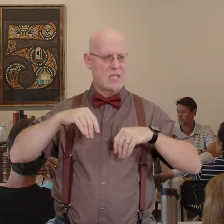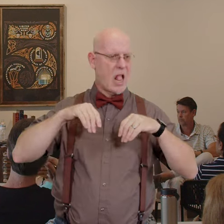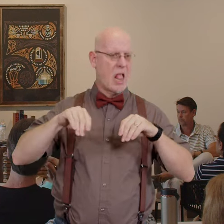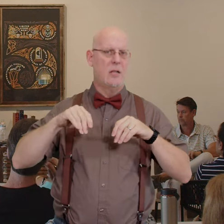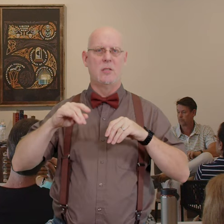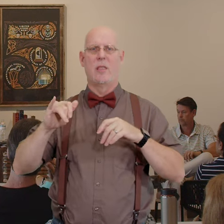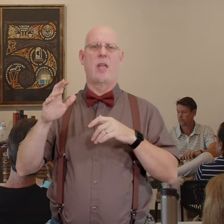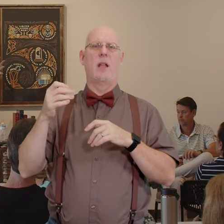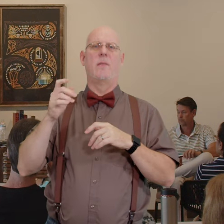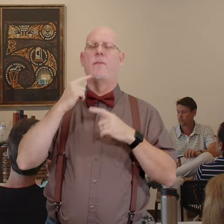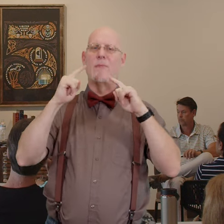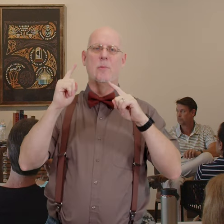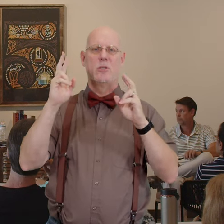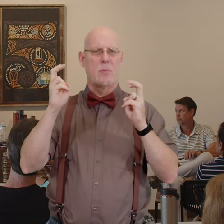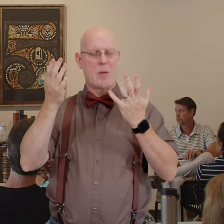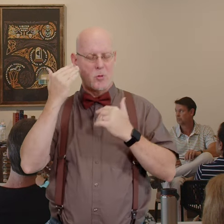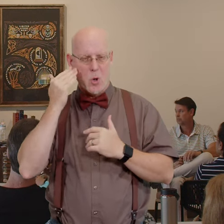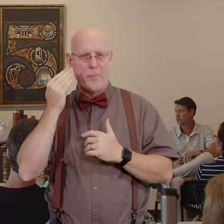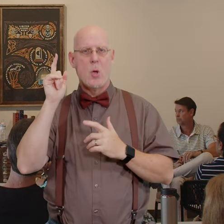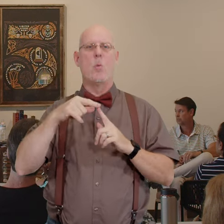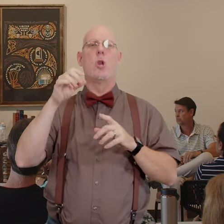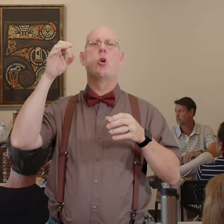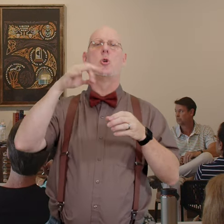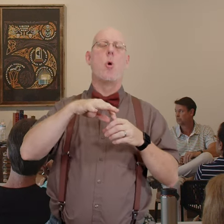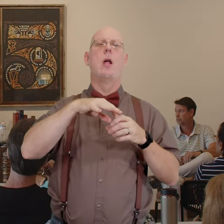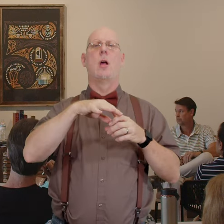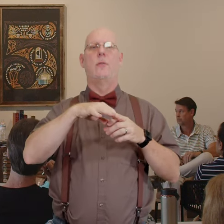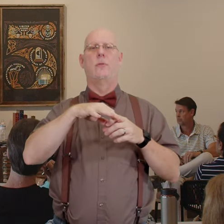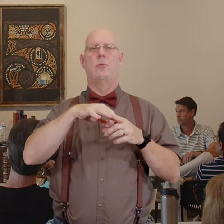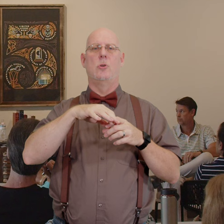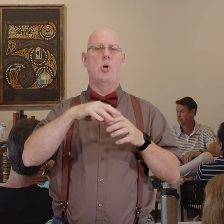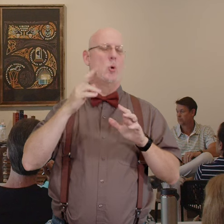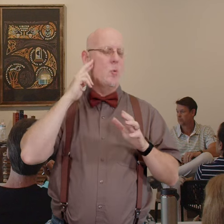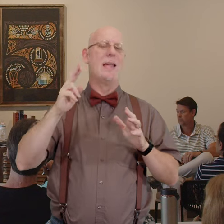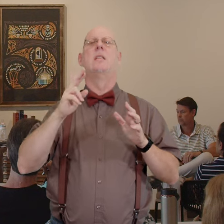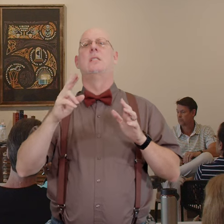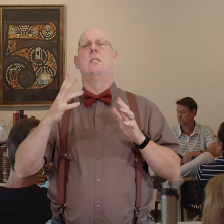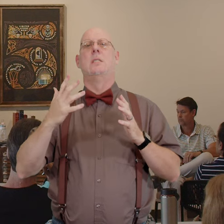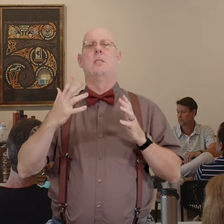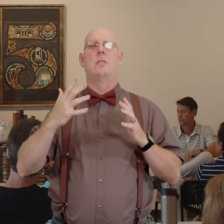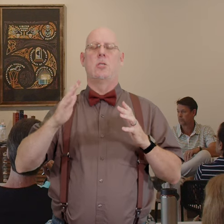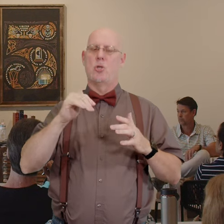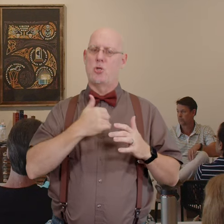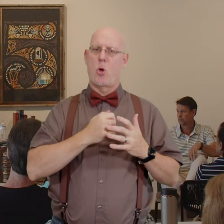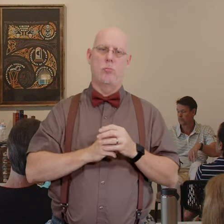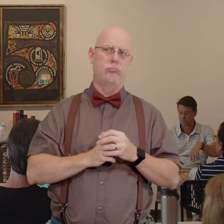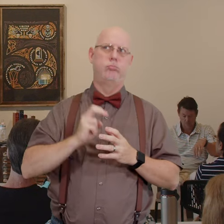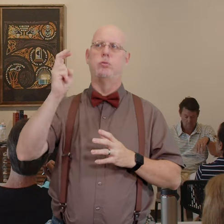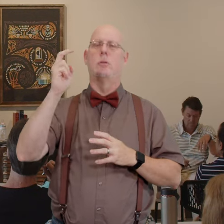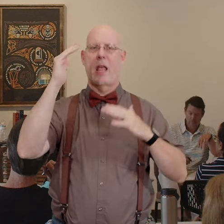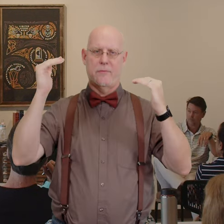He coined that famous jingle that you might know now, when a coin in the coffer rings, a soul from purgatory